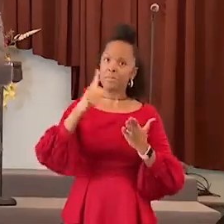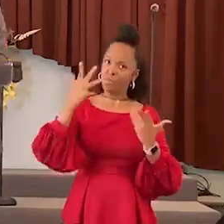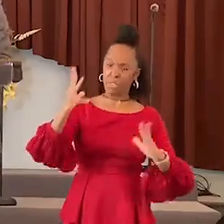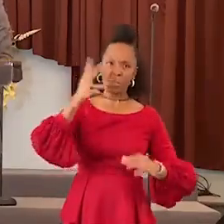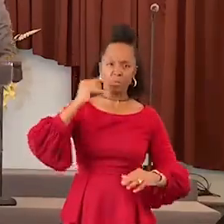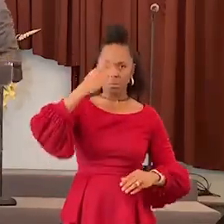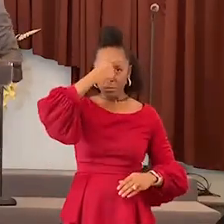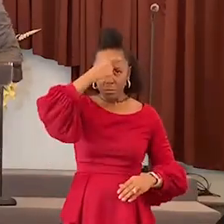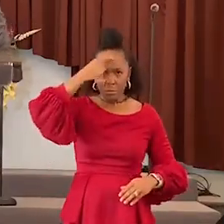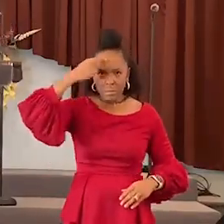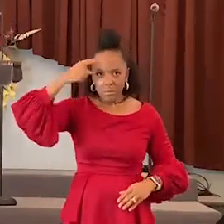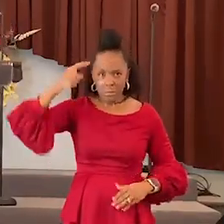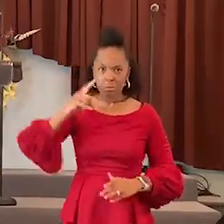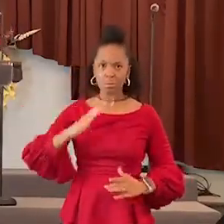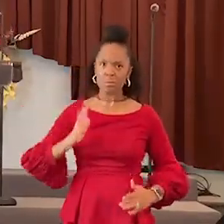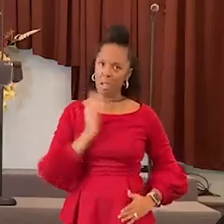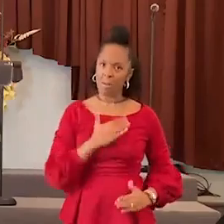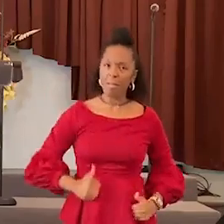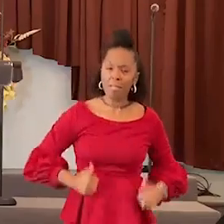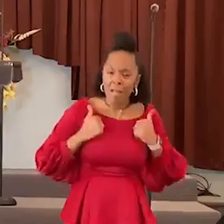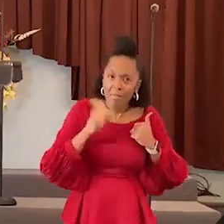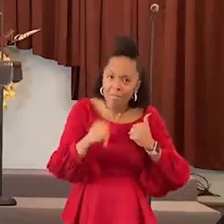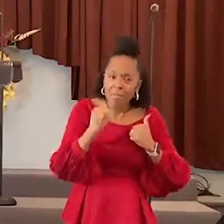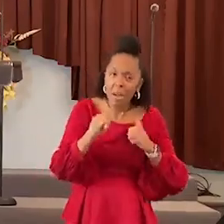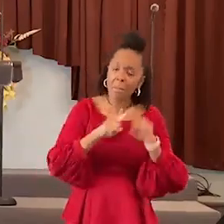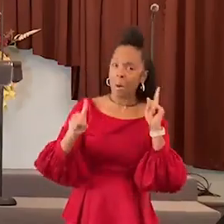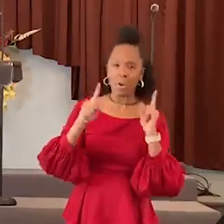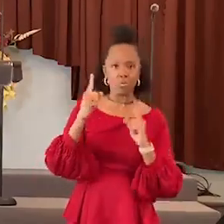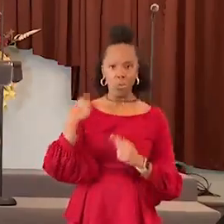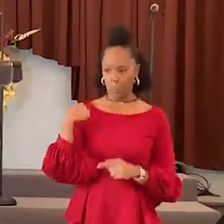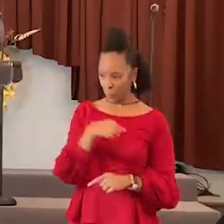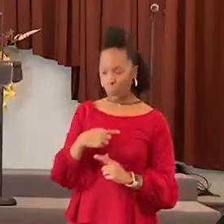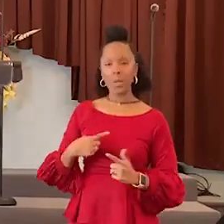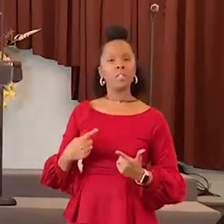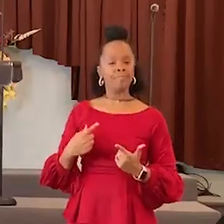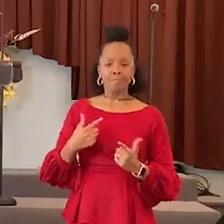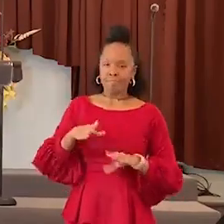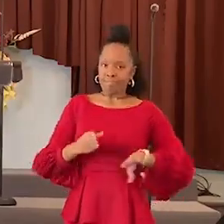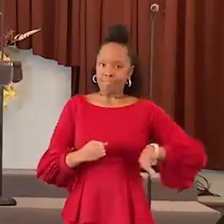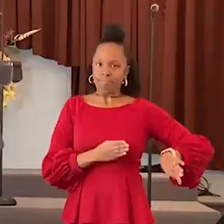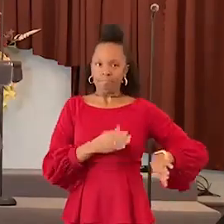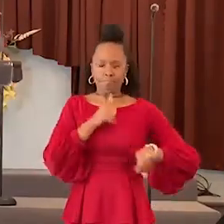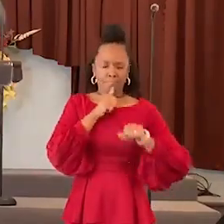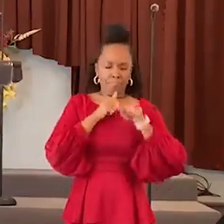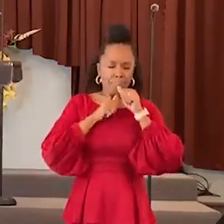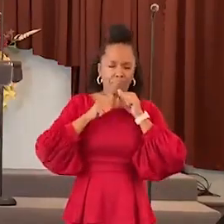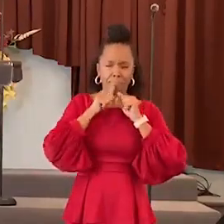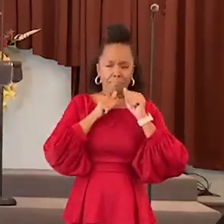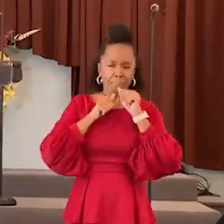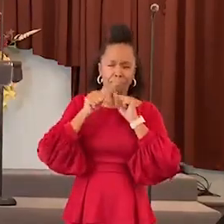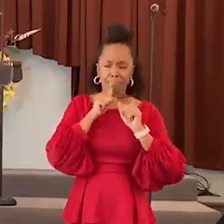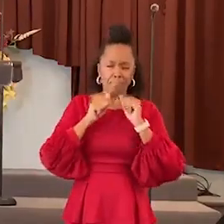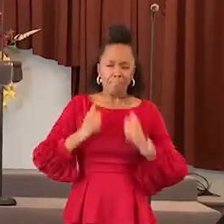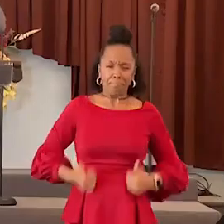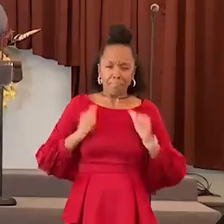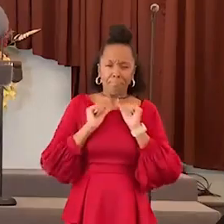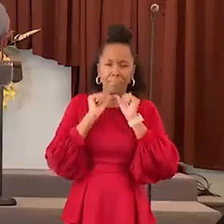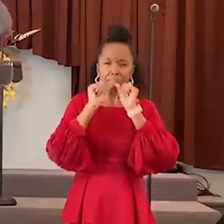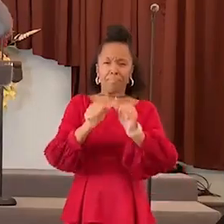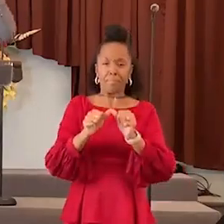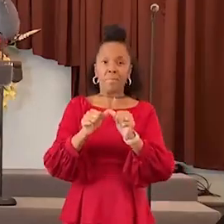trouble in our life. But because we bounced back, because we survived, because we came back, the enemy hates